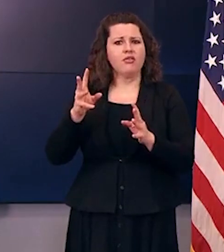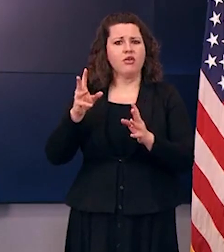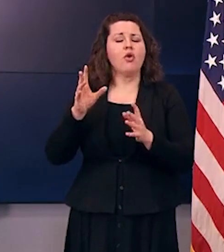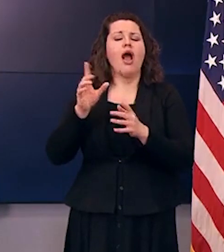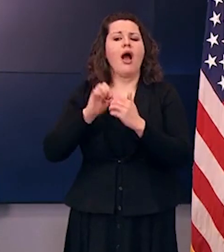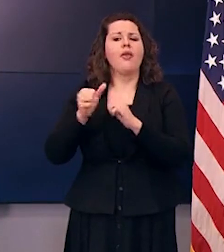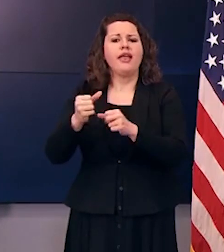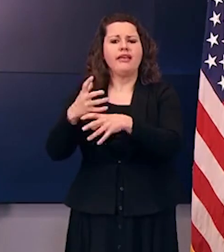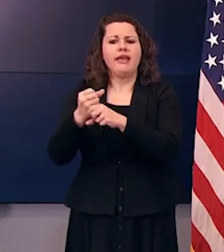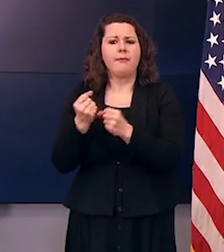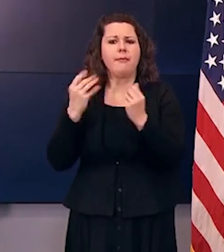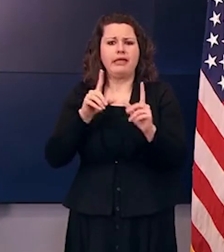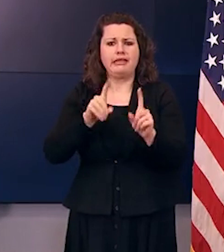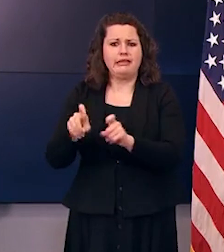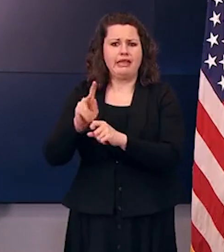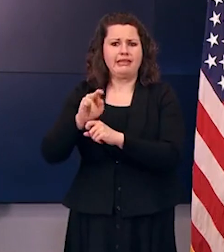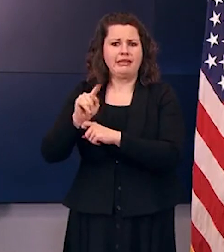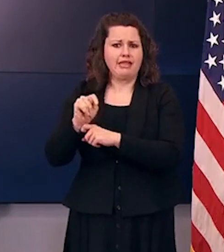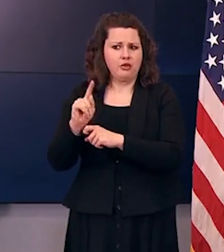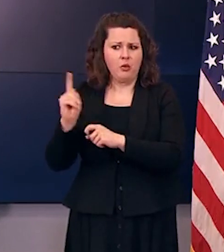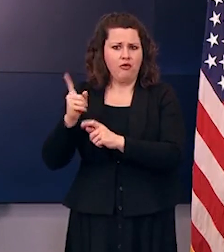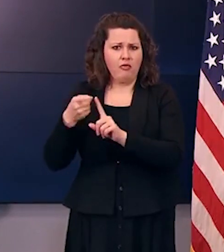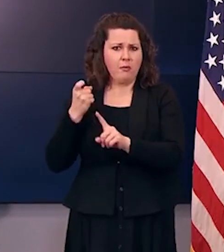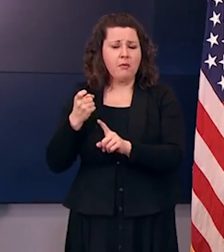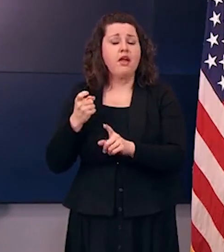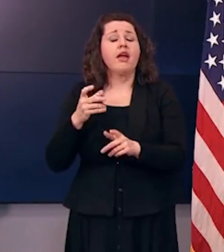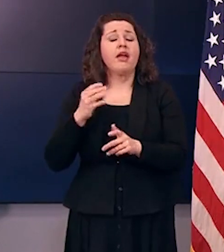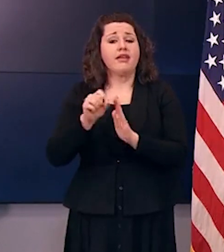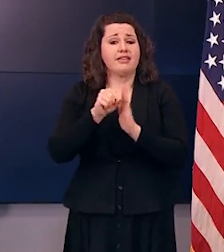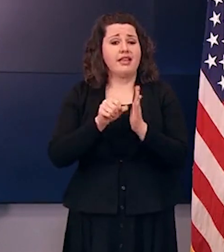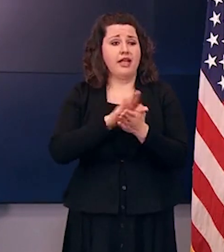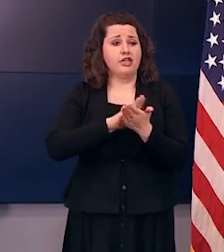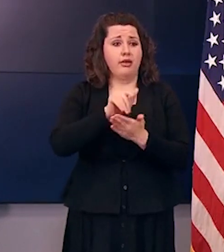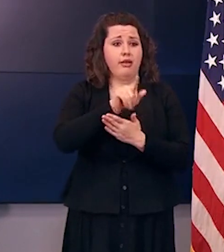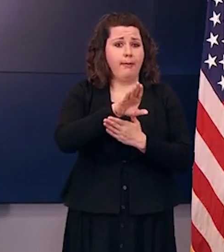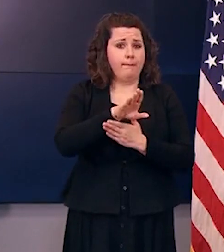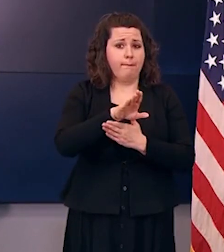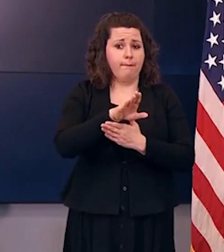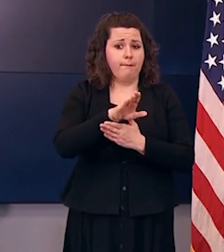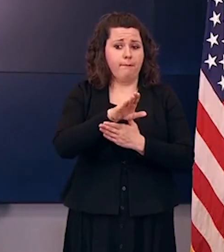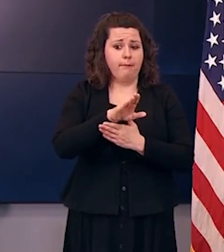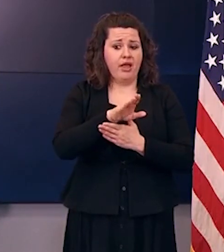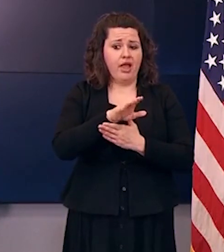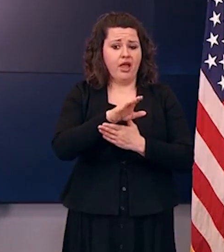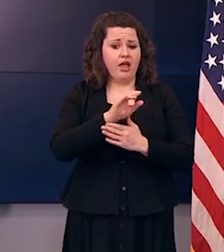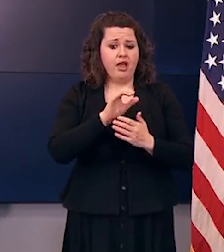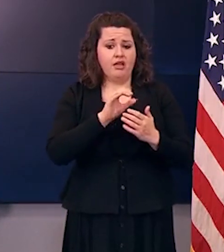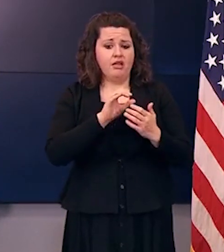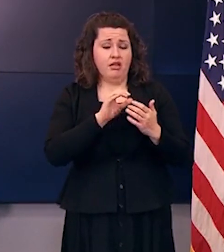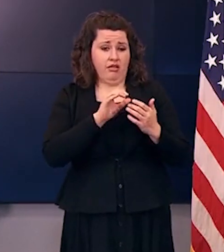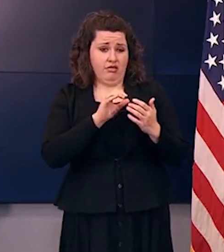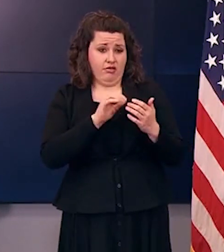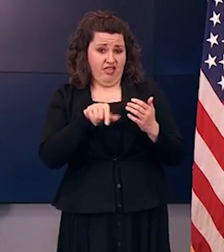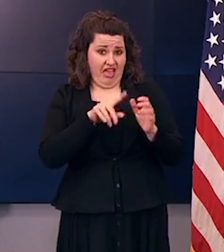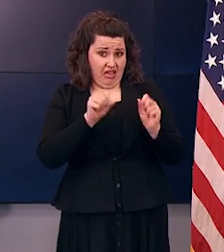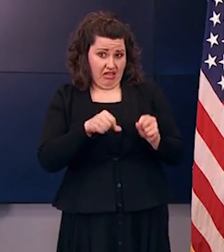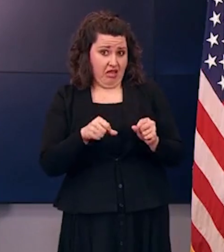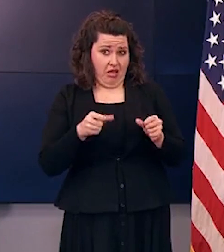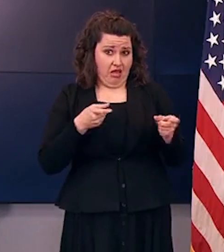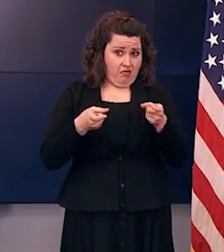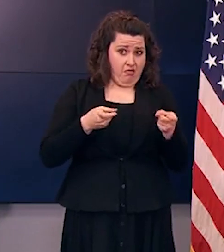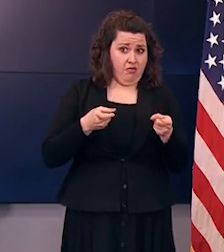And also, how is the state hygienic lab becoming equipped to handle this extra